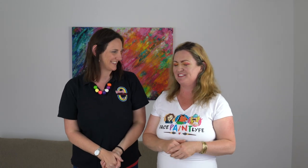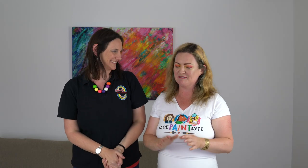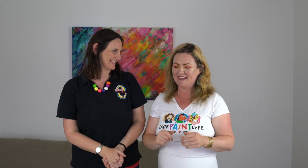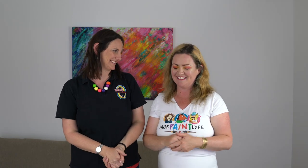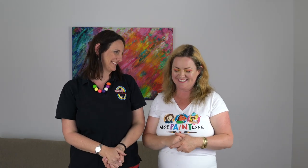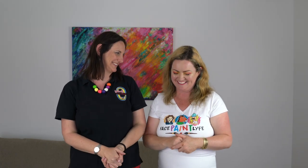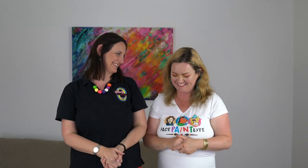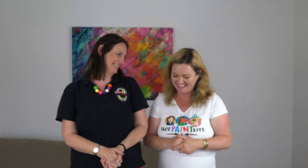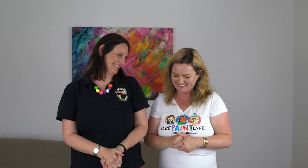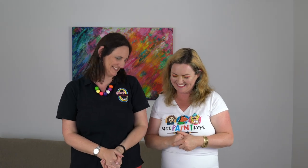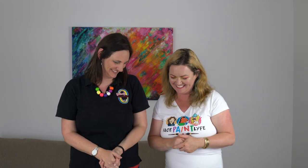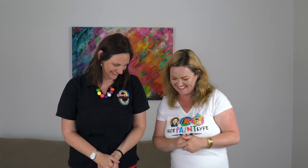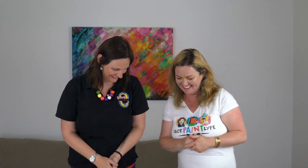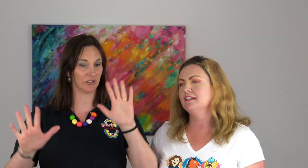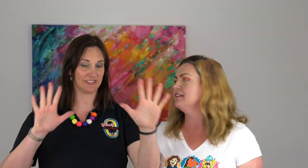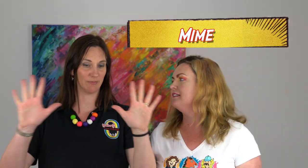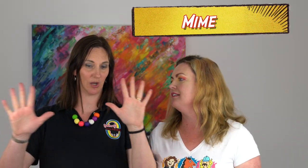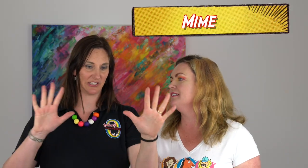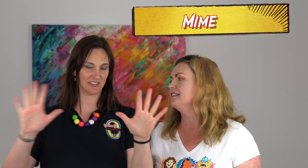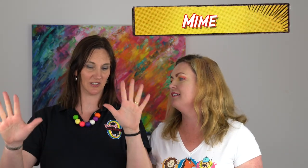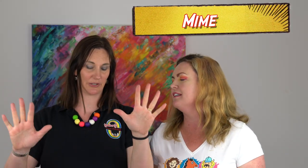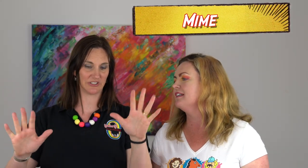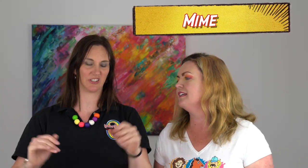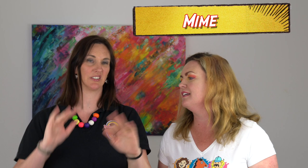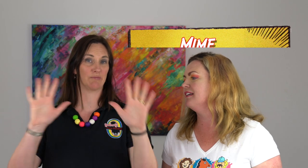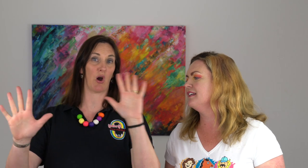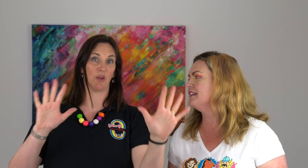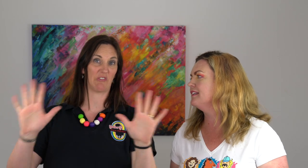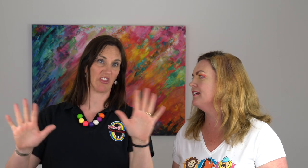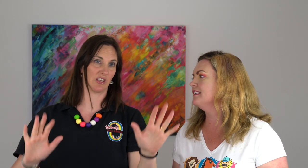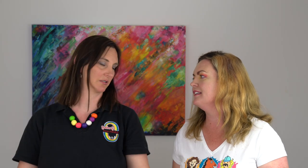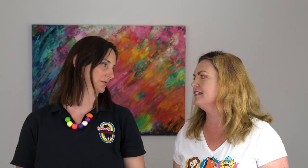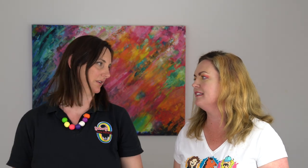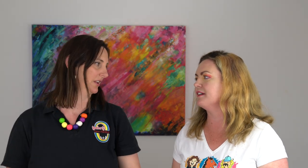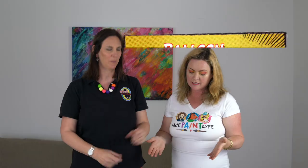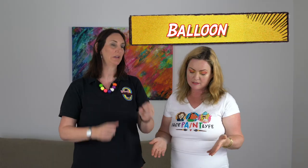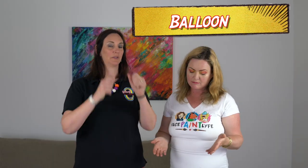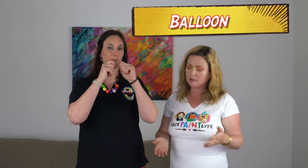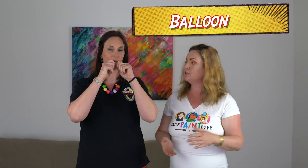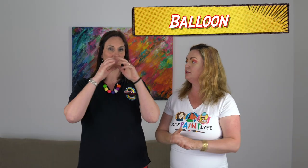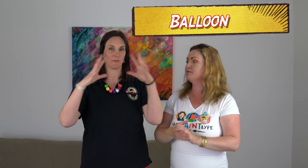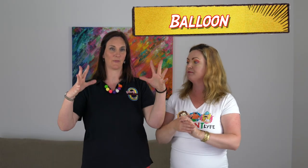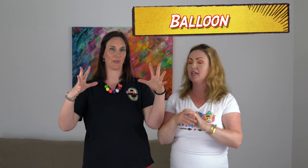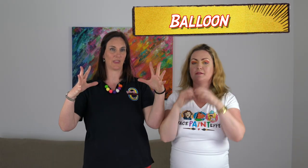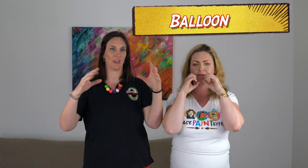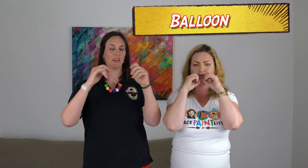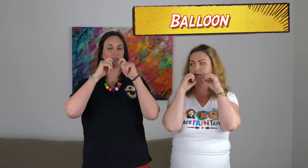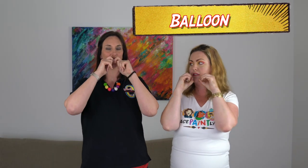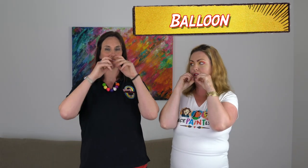Not bad, great. Well, this is miming in sign language, so you can just mime everything. Yeah. Balloon. Balloon, It's